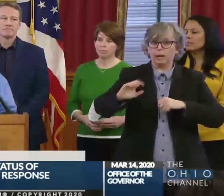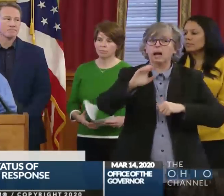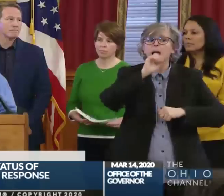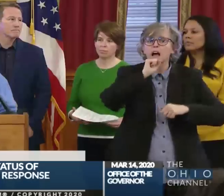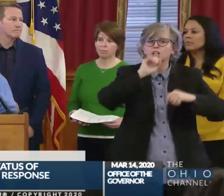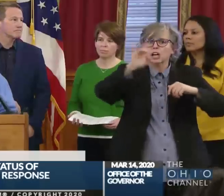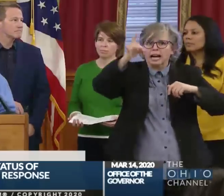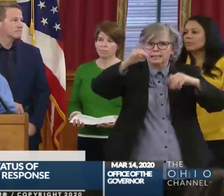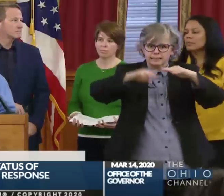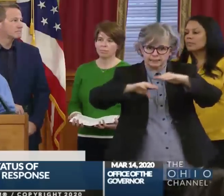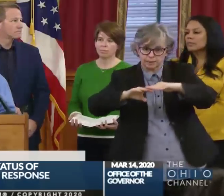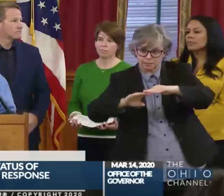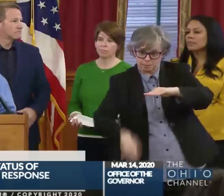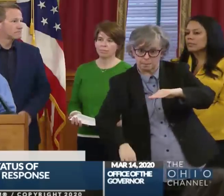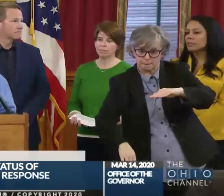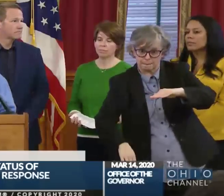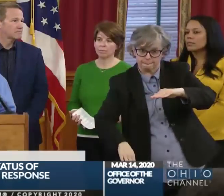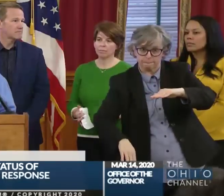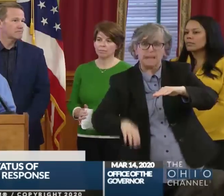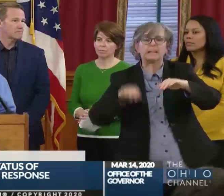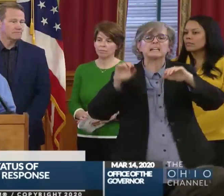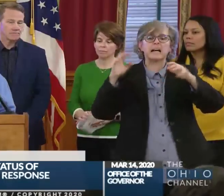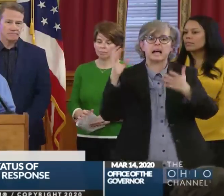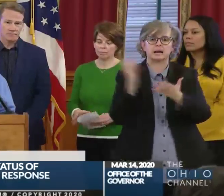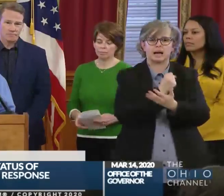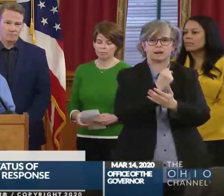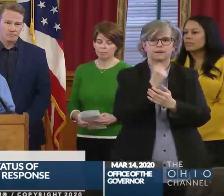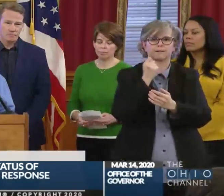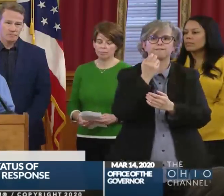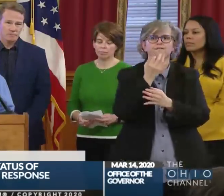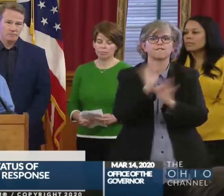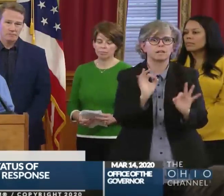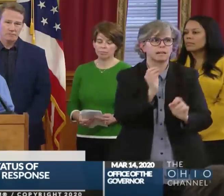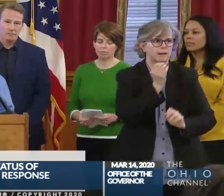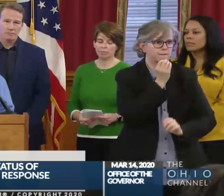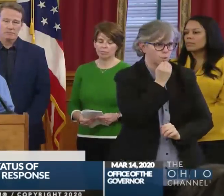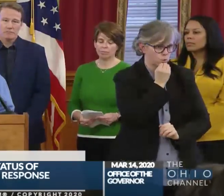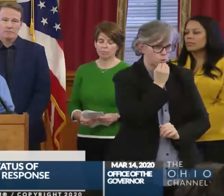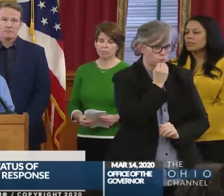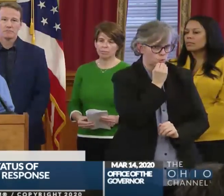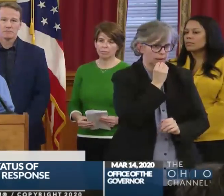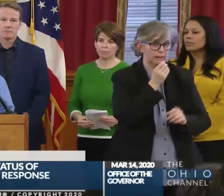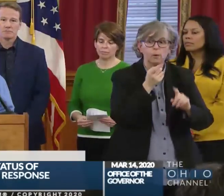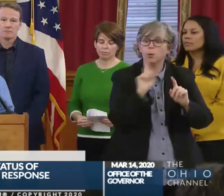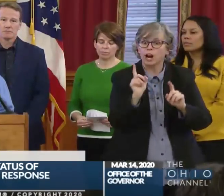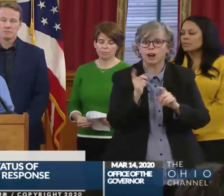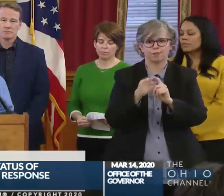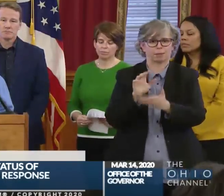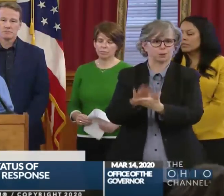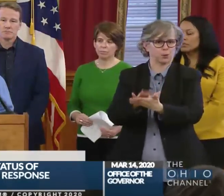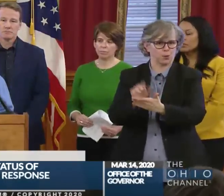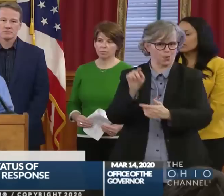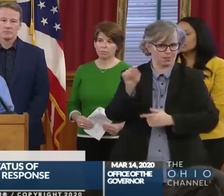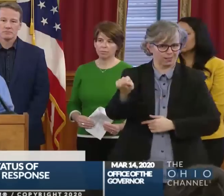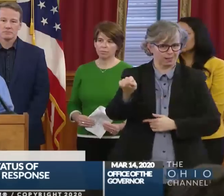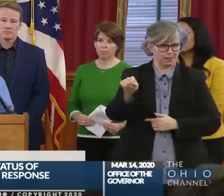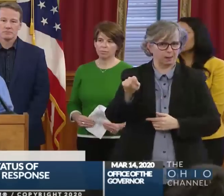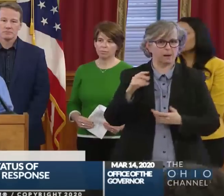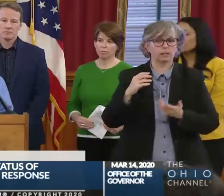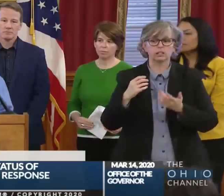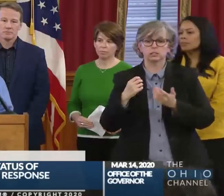under is eligible for this food. So this will be administered by nonprofits and by our